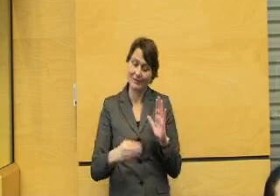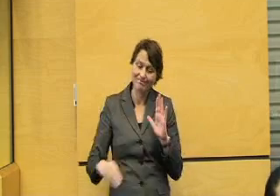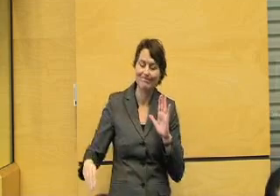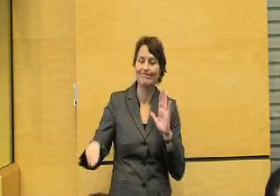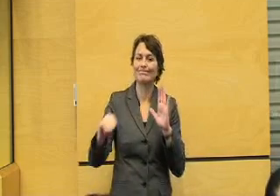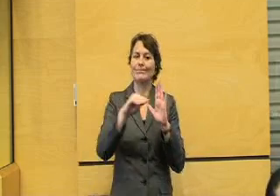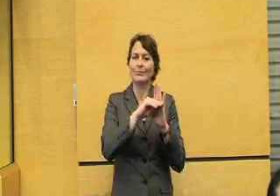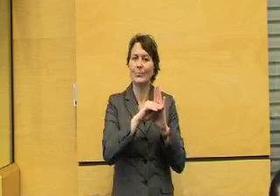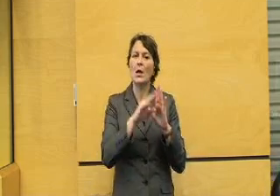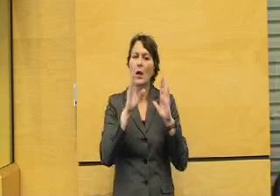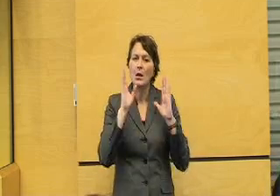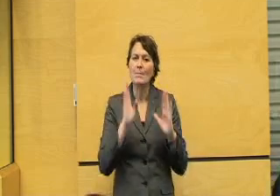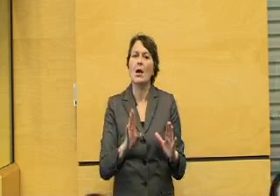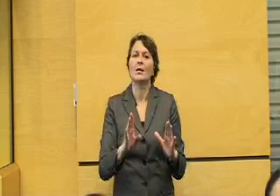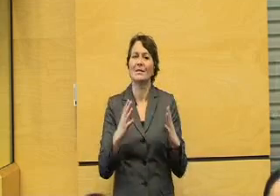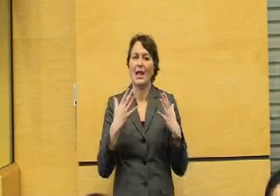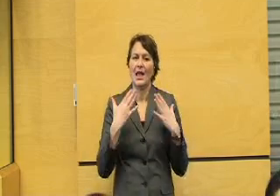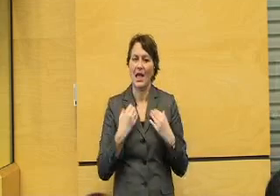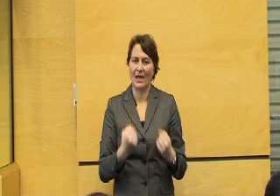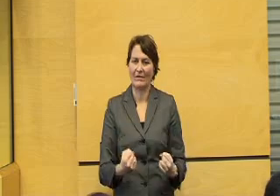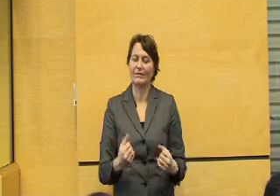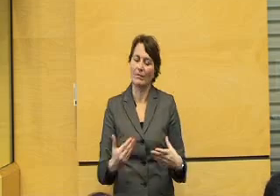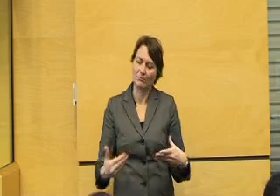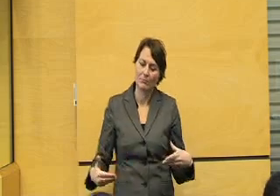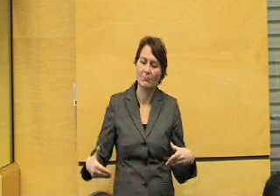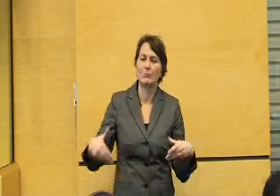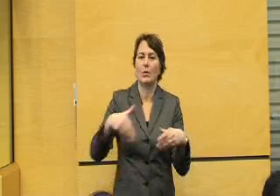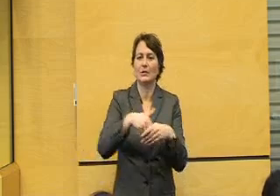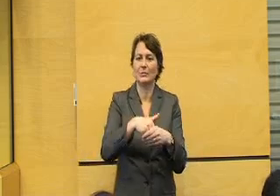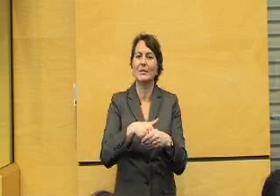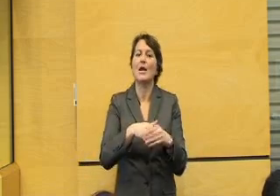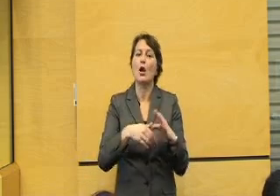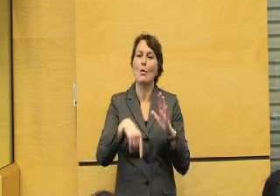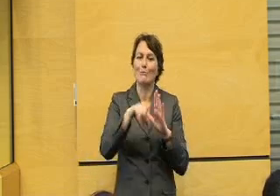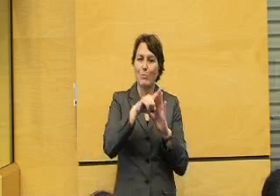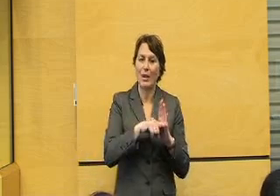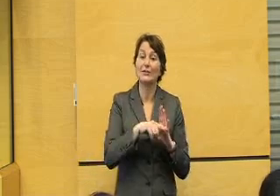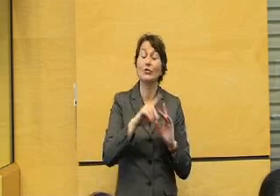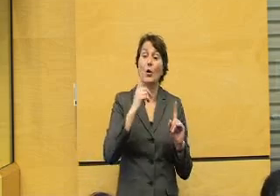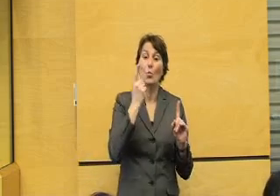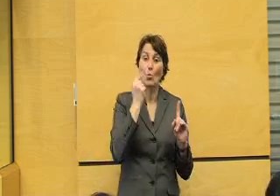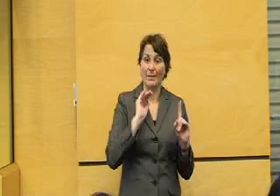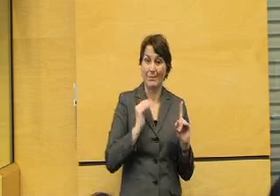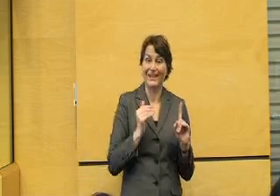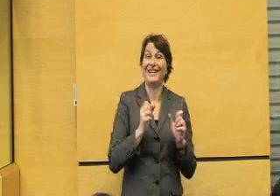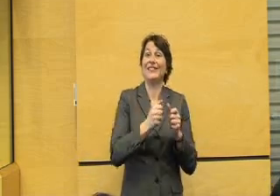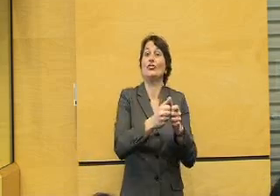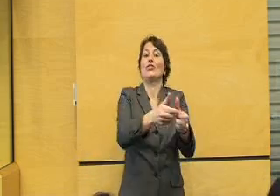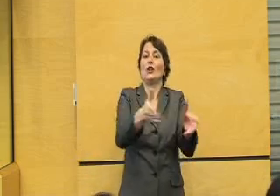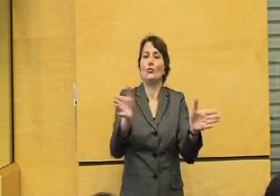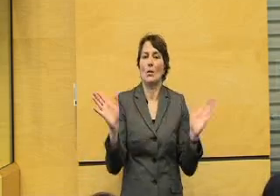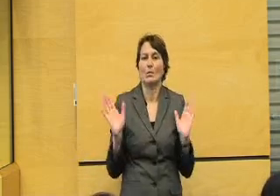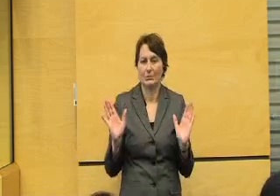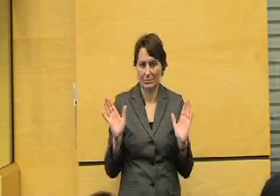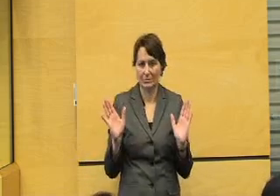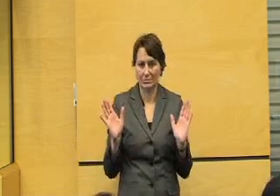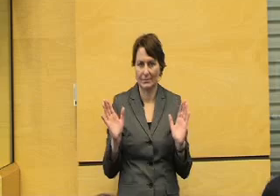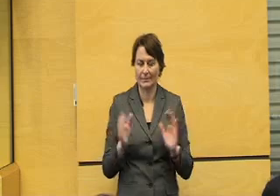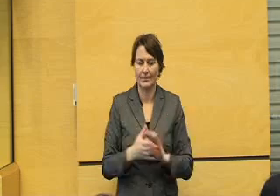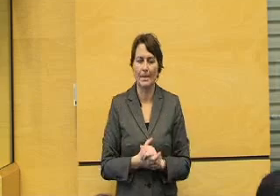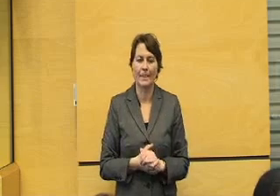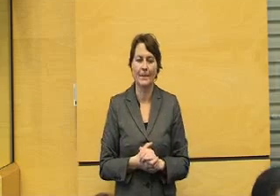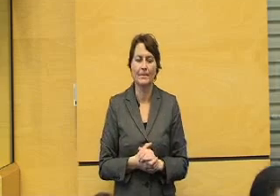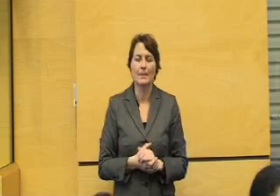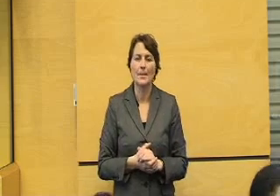ensure participation in policies for women in general. With regard